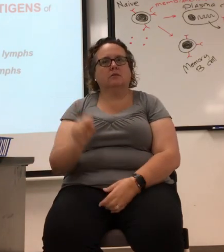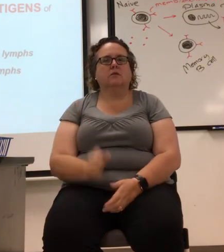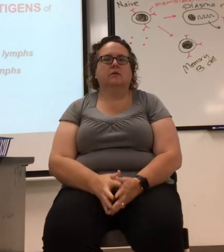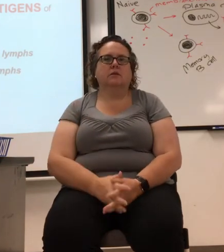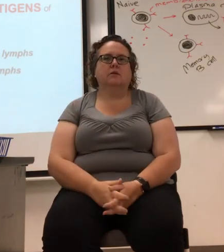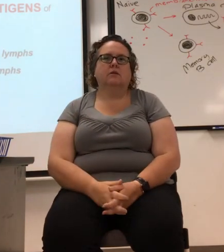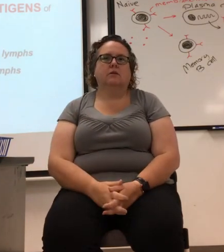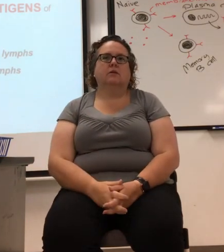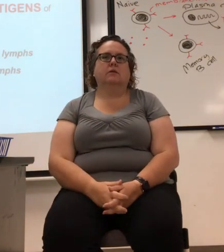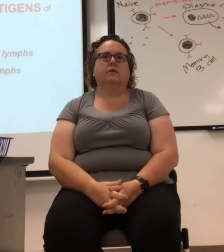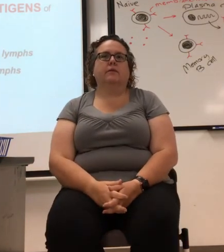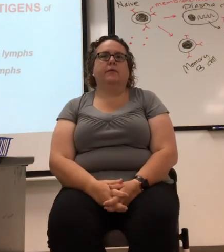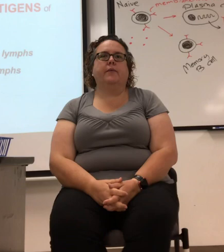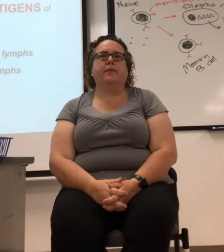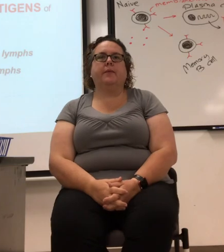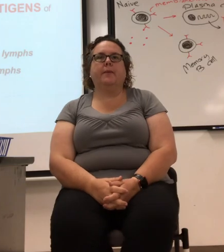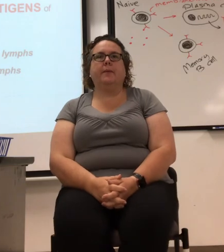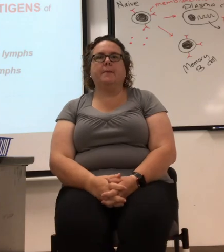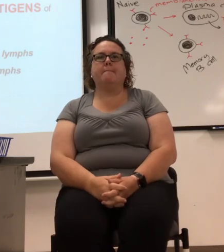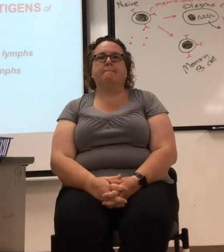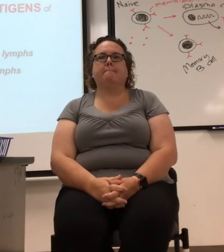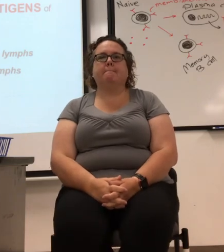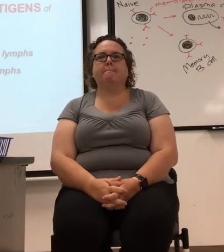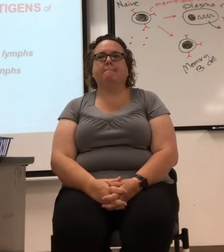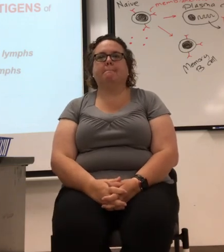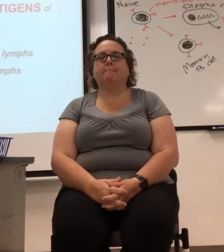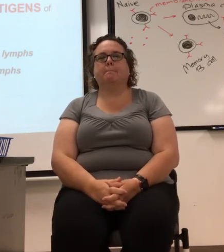the helper T cells.